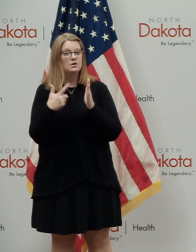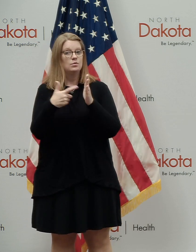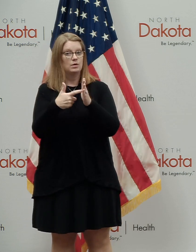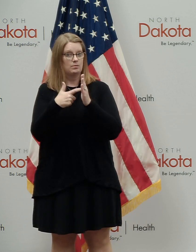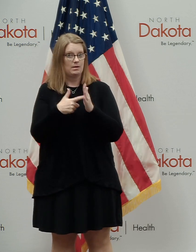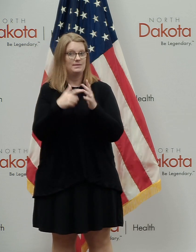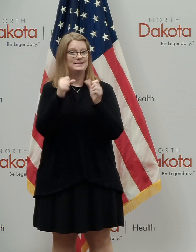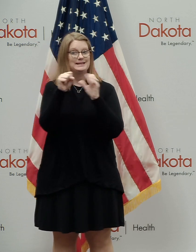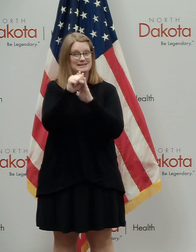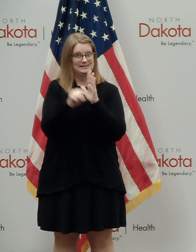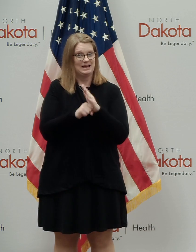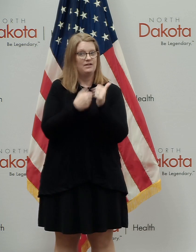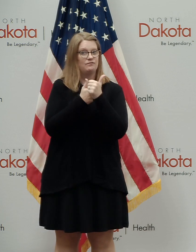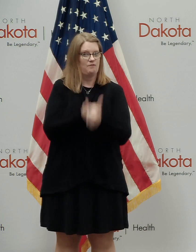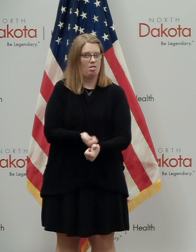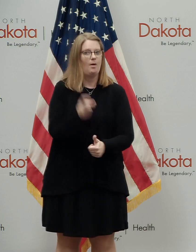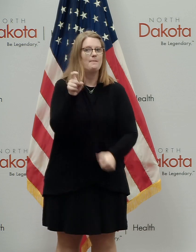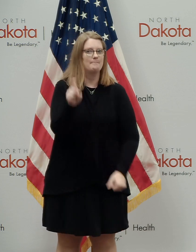state follow.